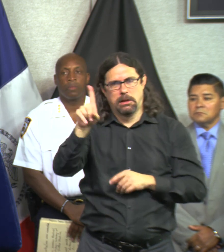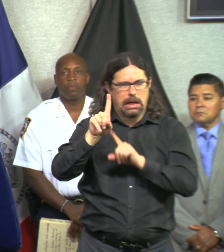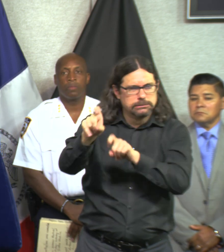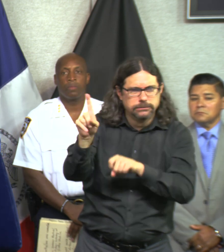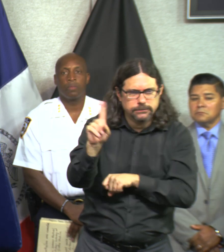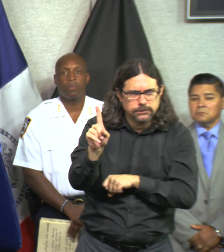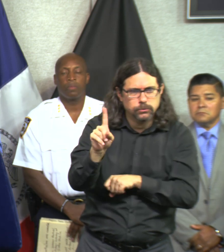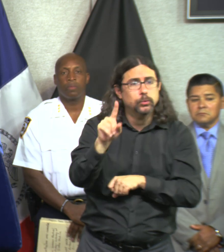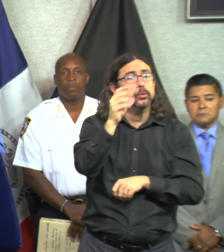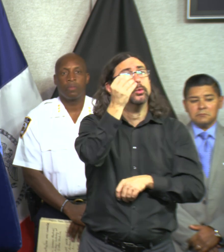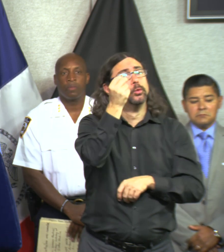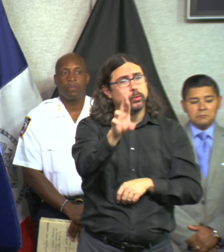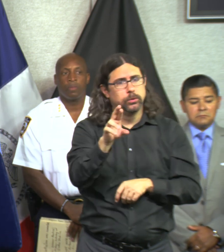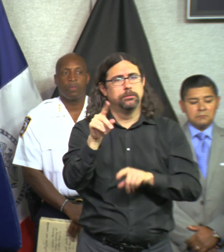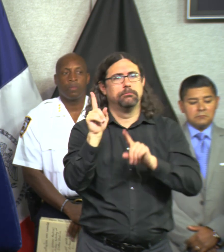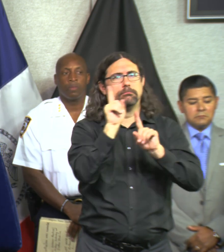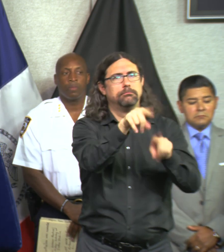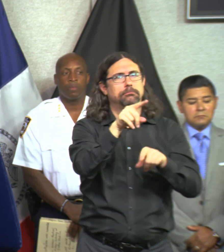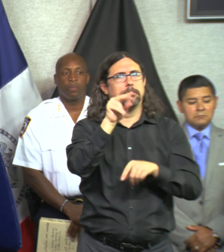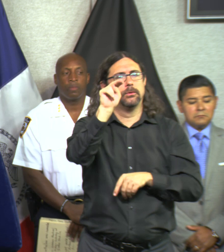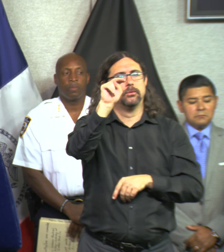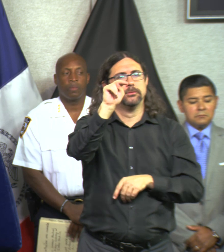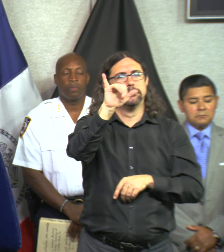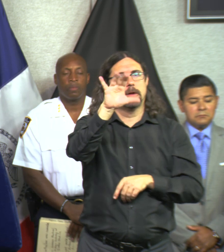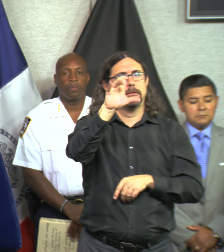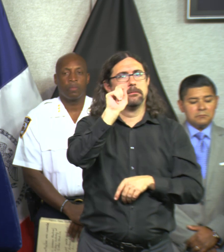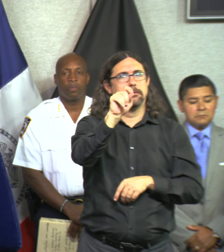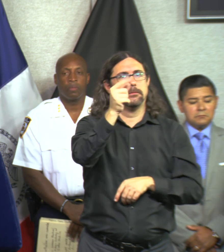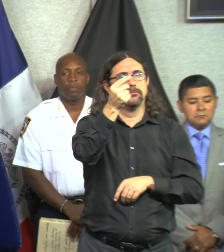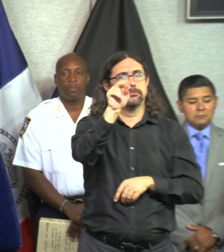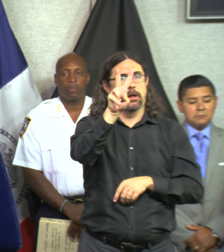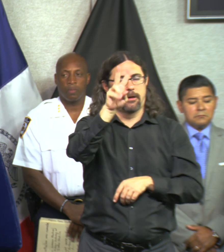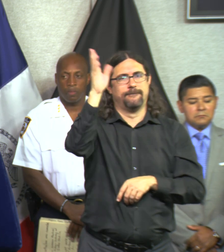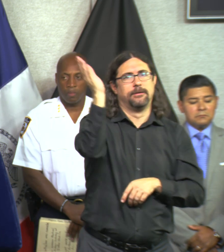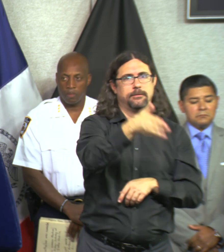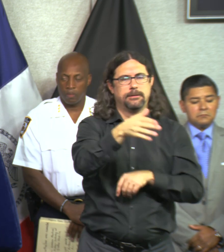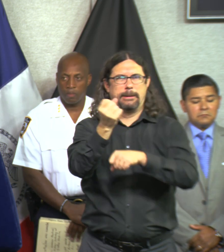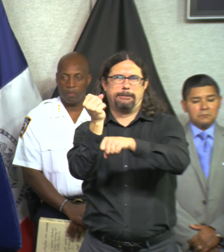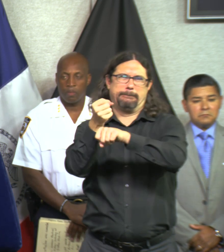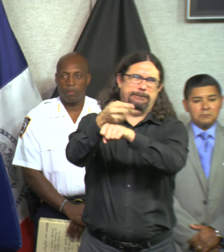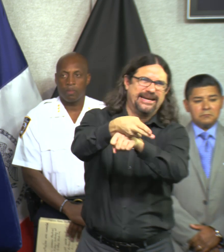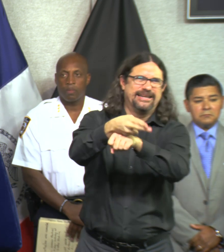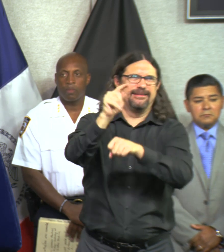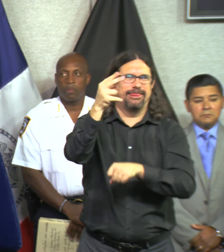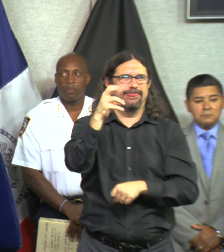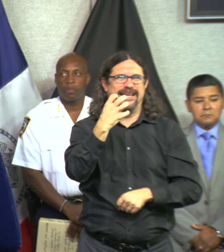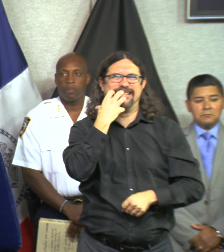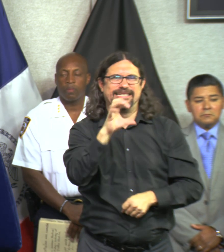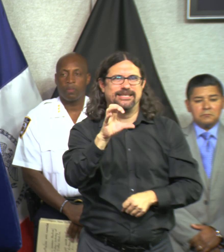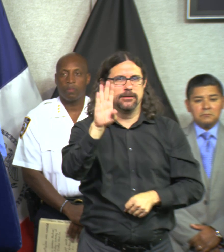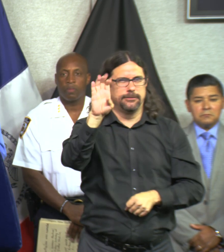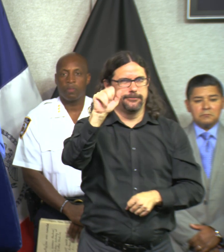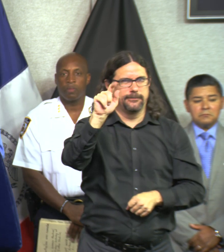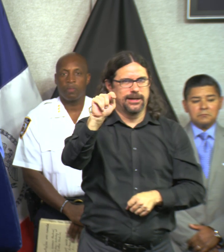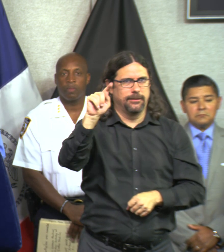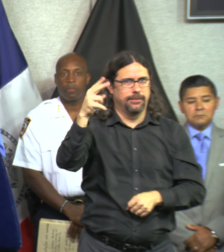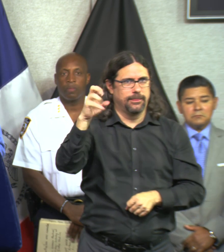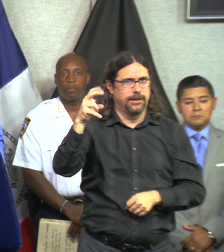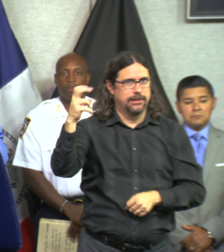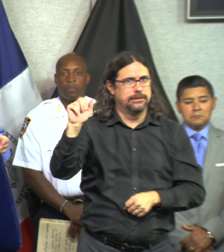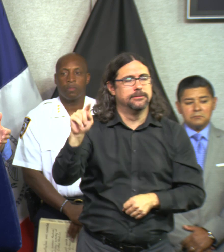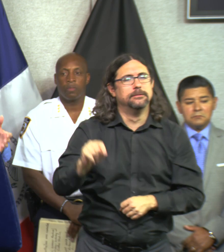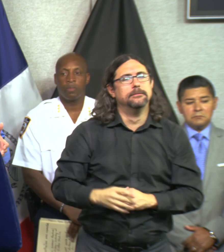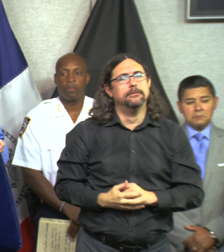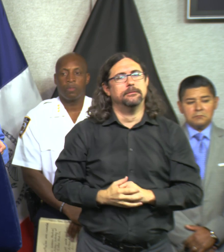nyc.gov/beattheheat to get specific centers that are available and their hours. Typically, we're talking